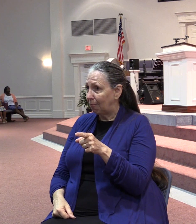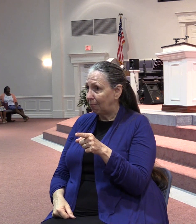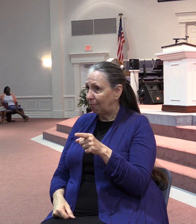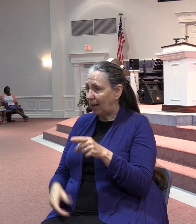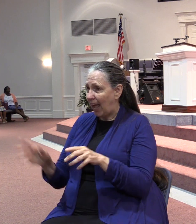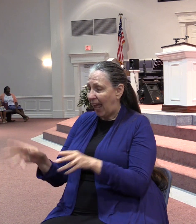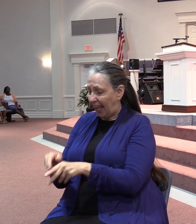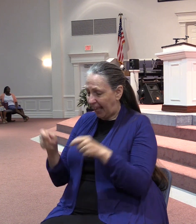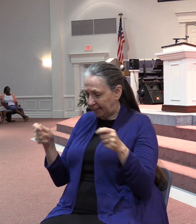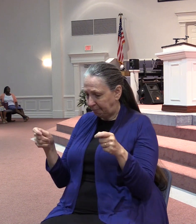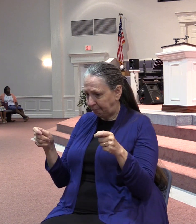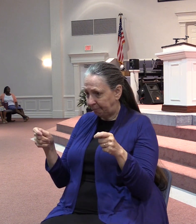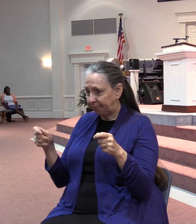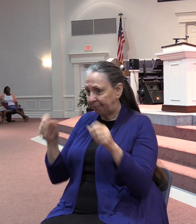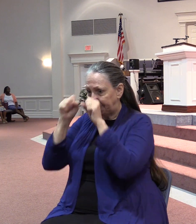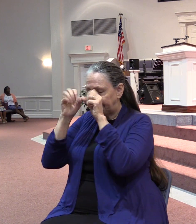on the run.